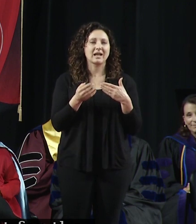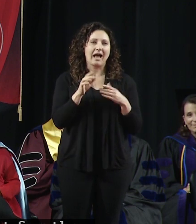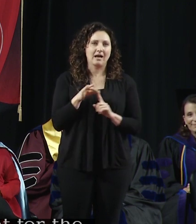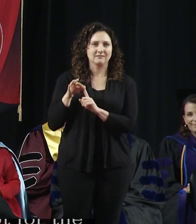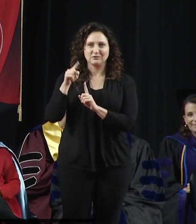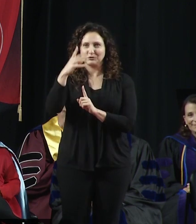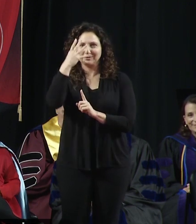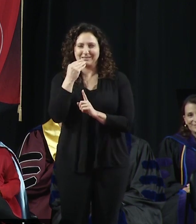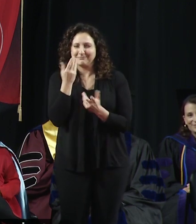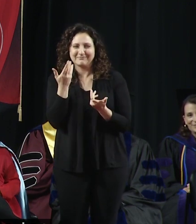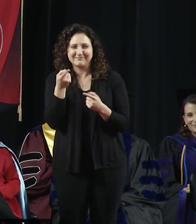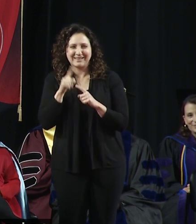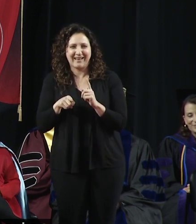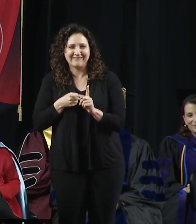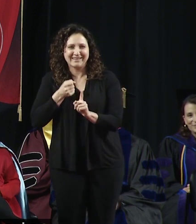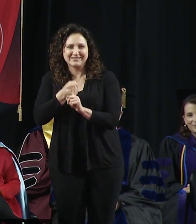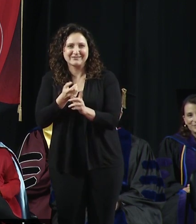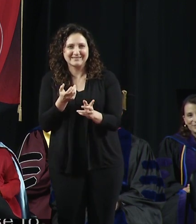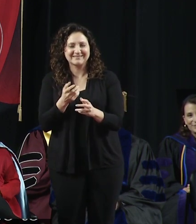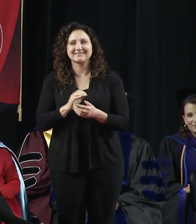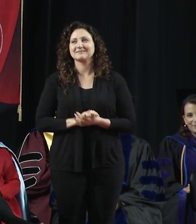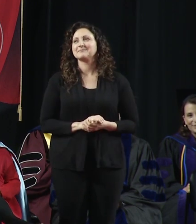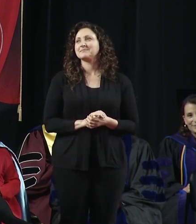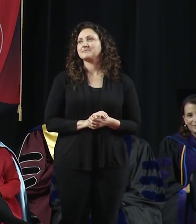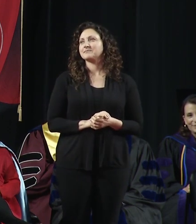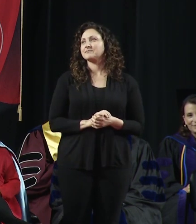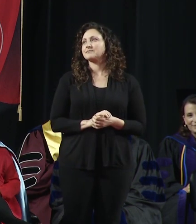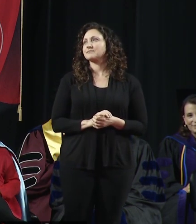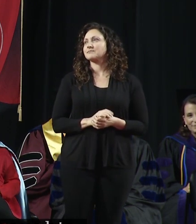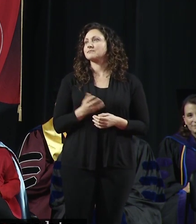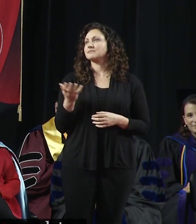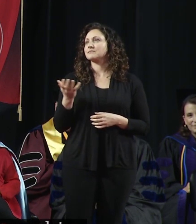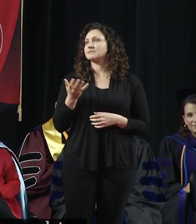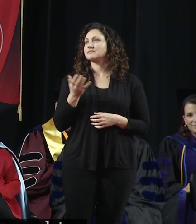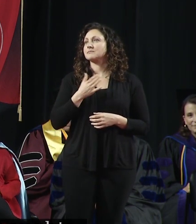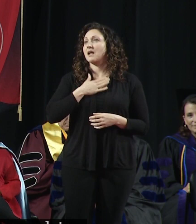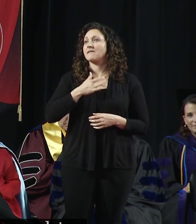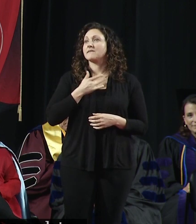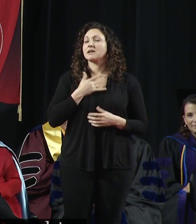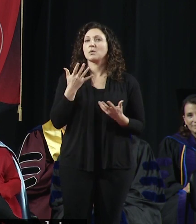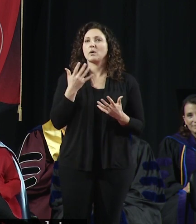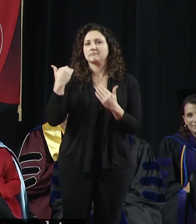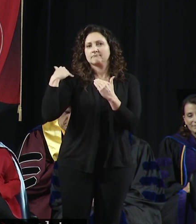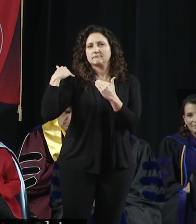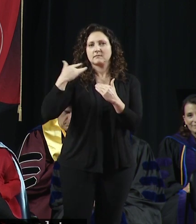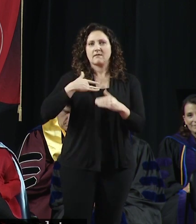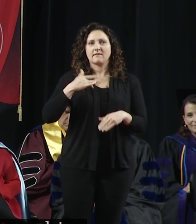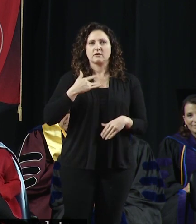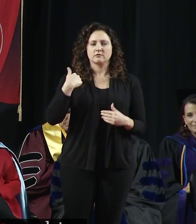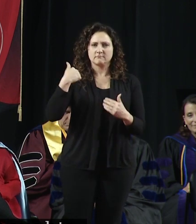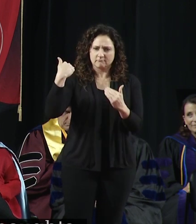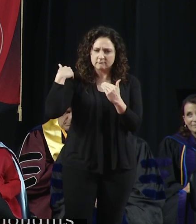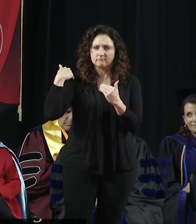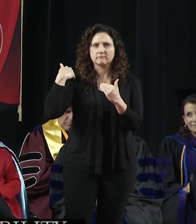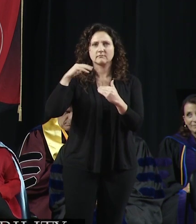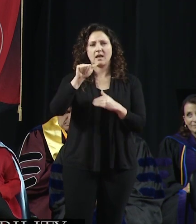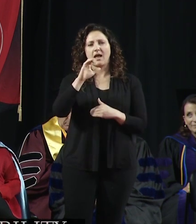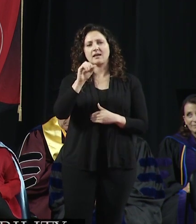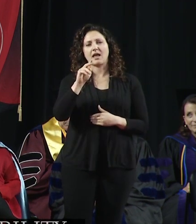sleep. I want to share my thoughts about accountability.